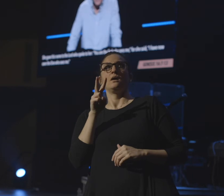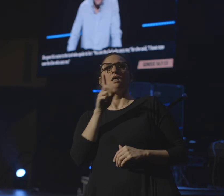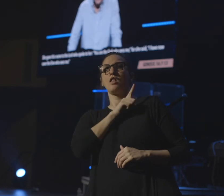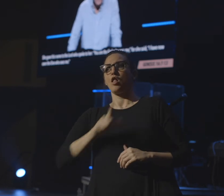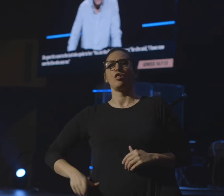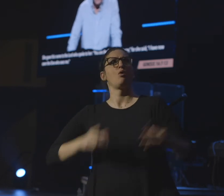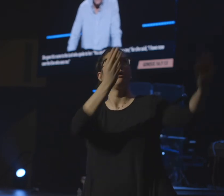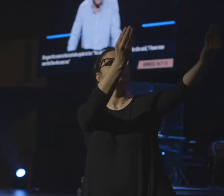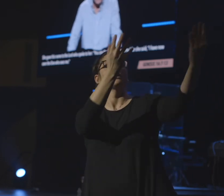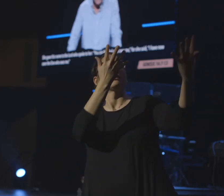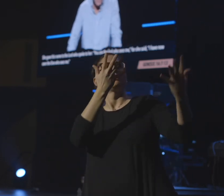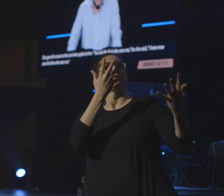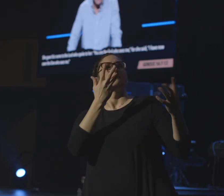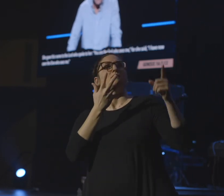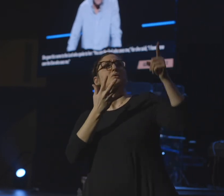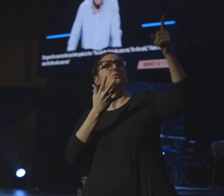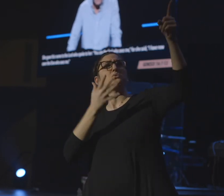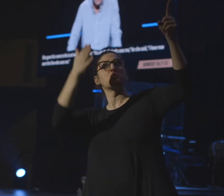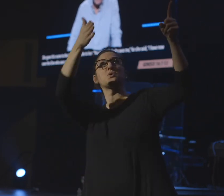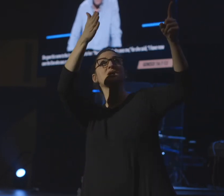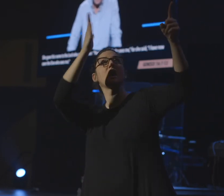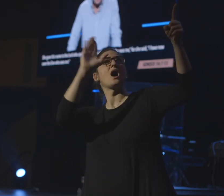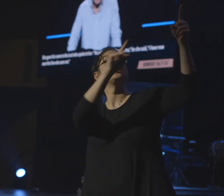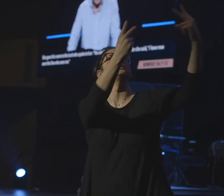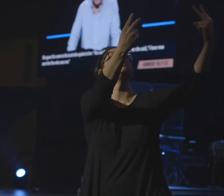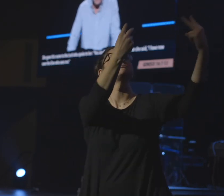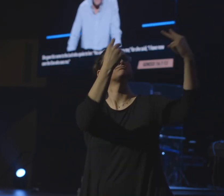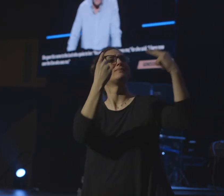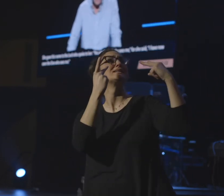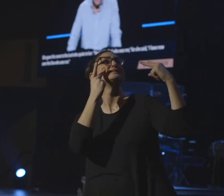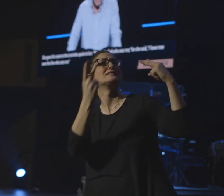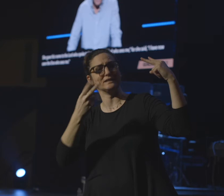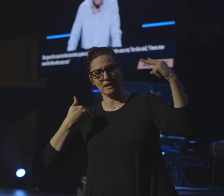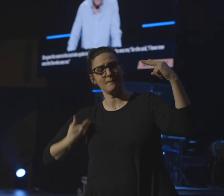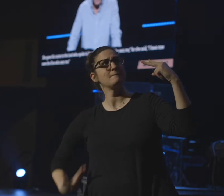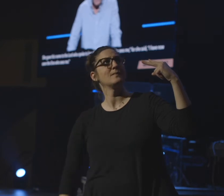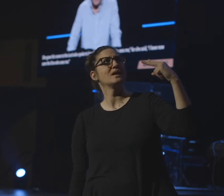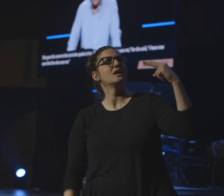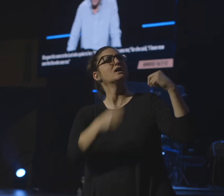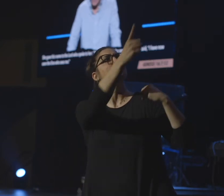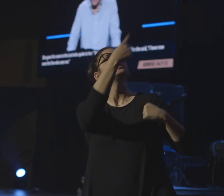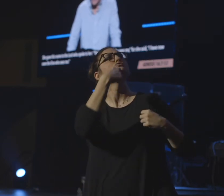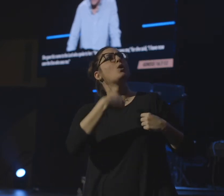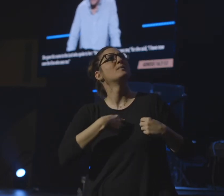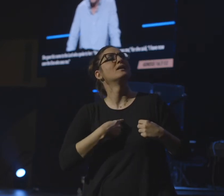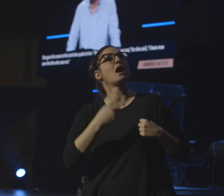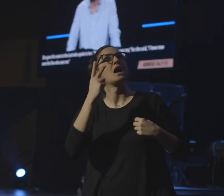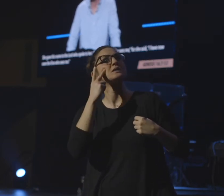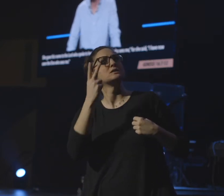to her. You are the God who sees me. For he said, I have now seen the one